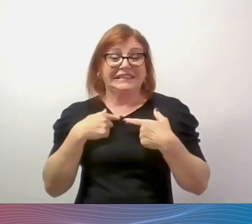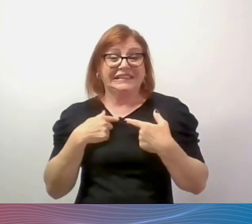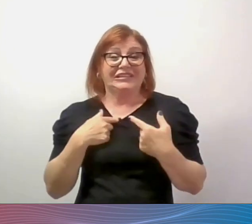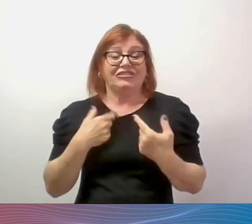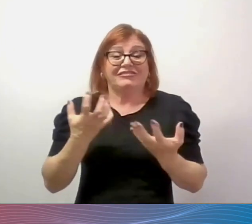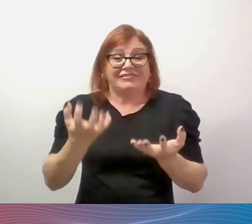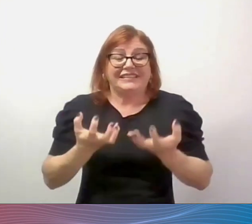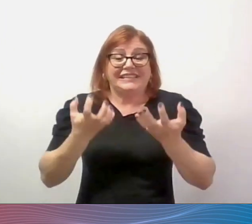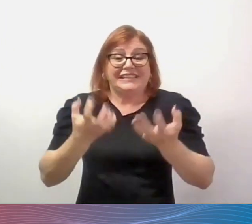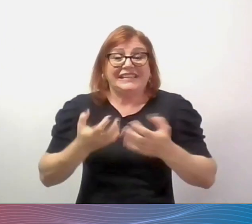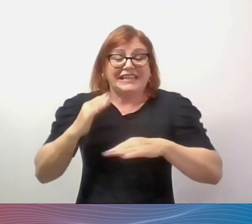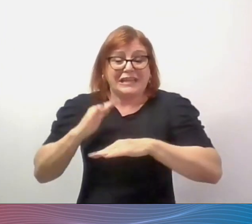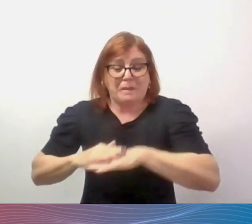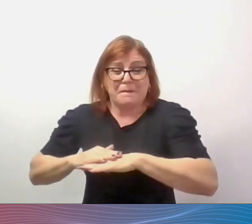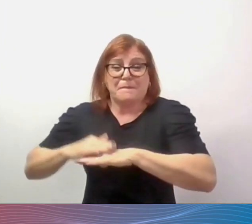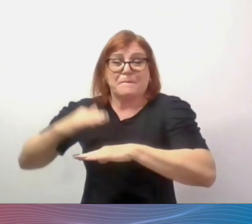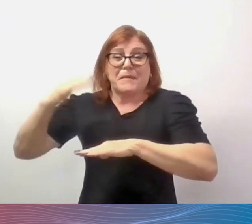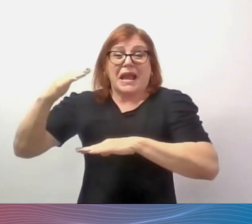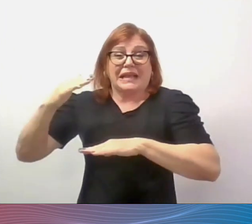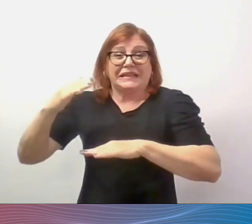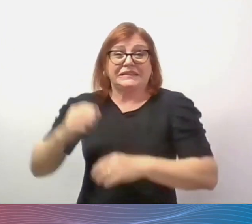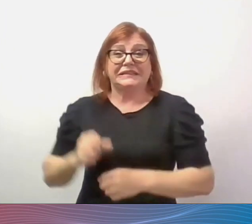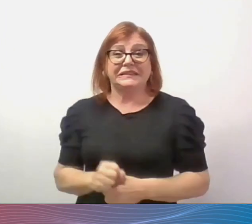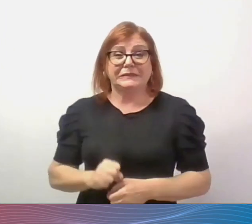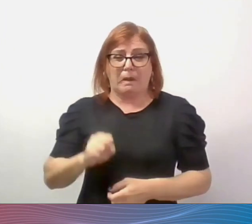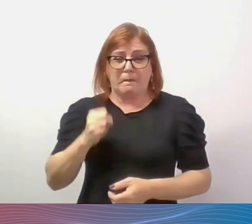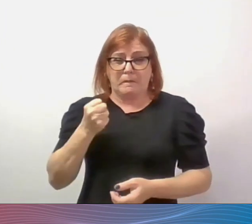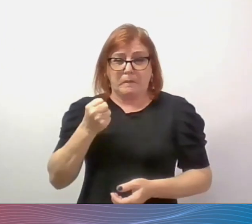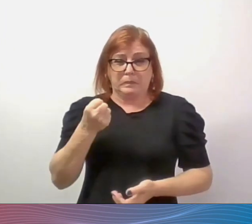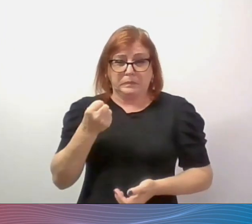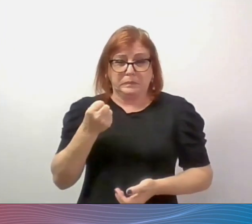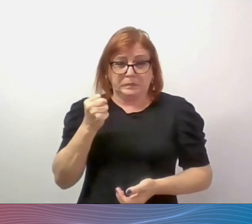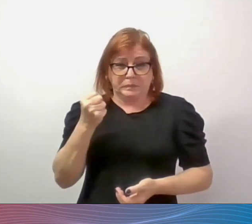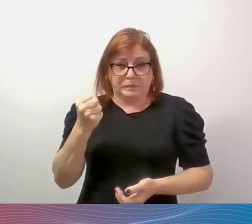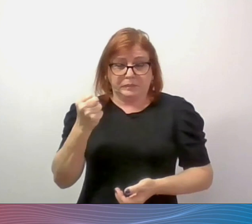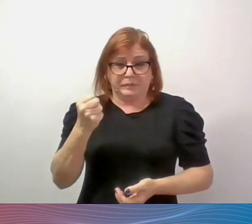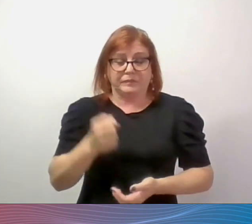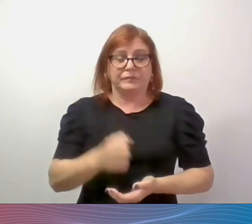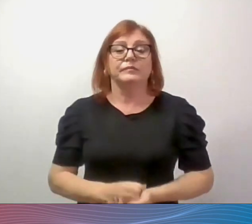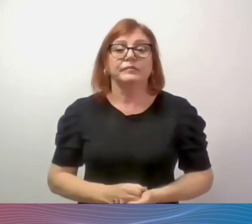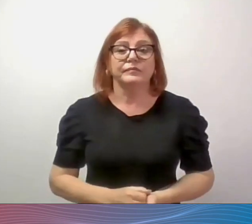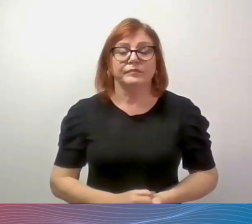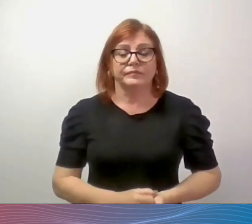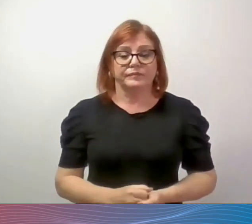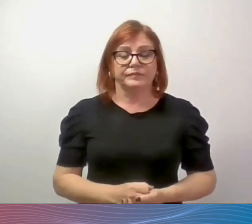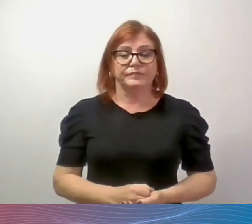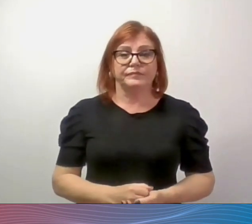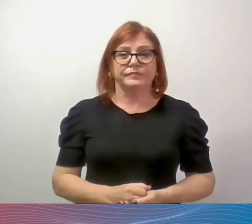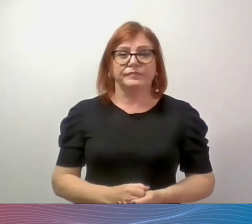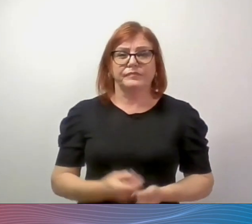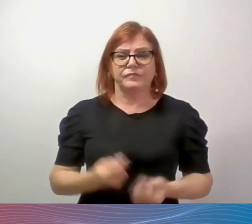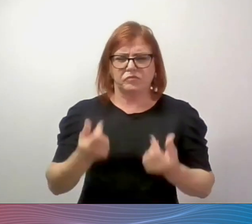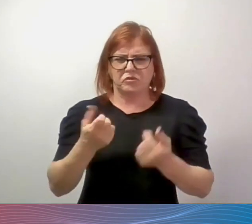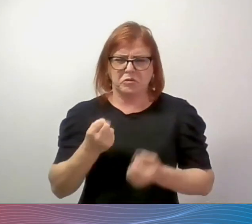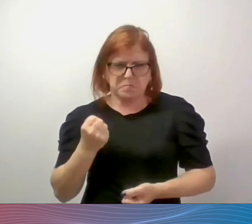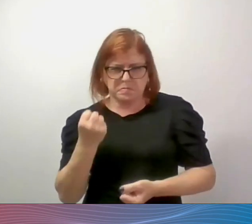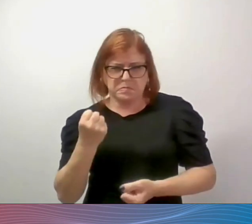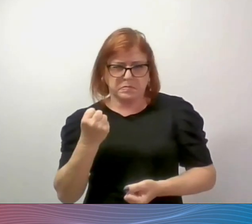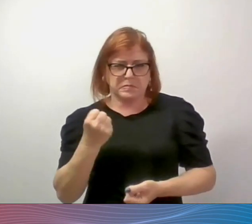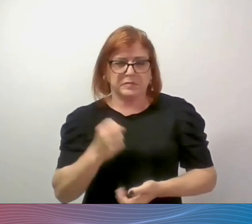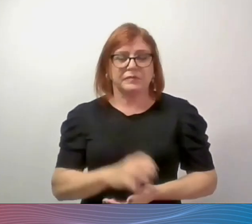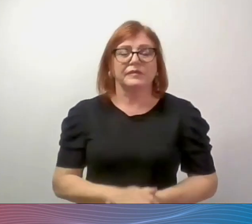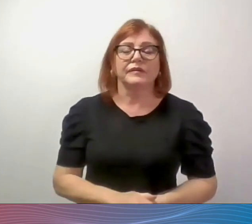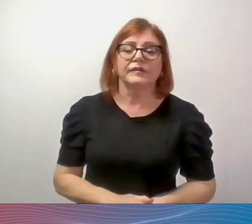this avareza. Covetousness is to have this desire to have more. Irmão, na vida da igreja,